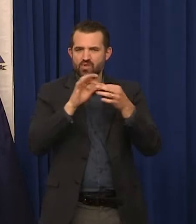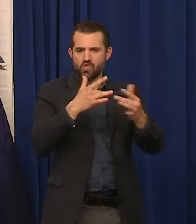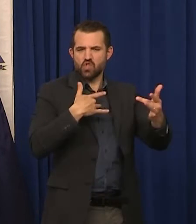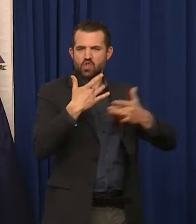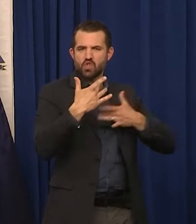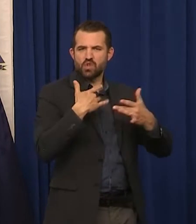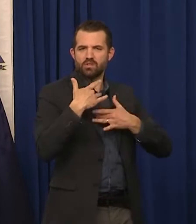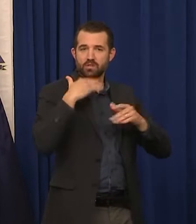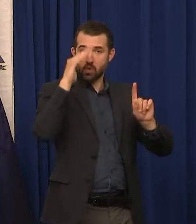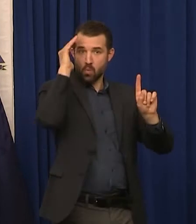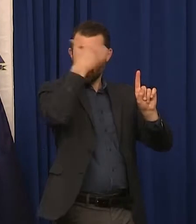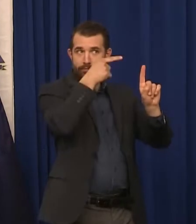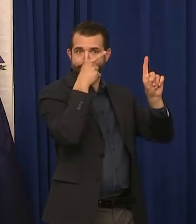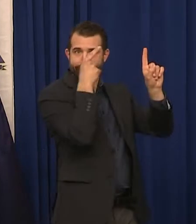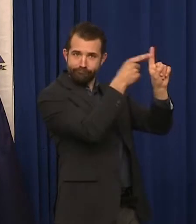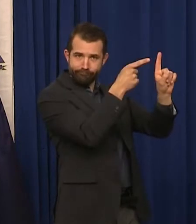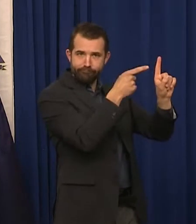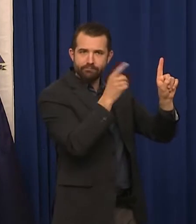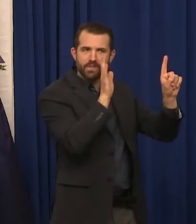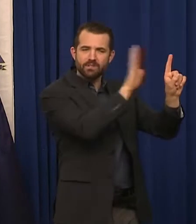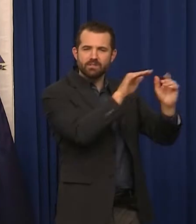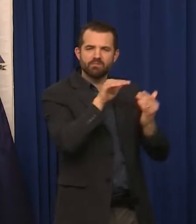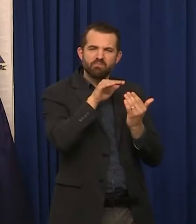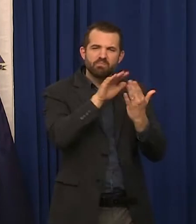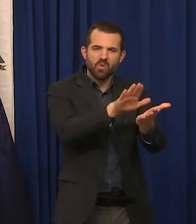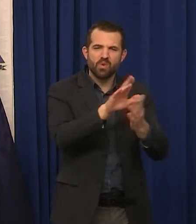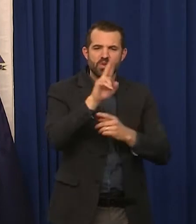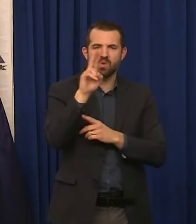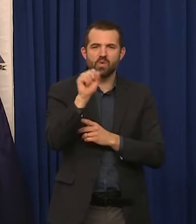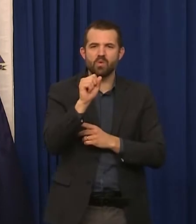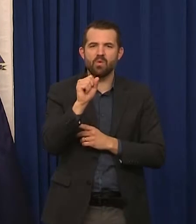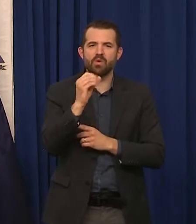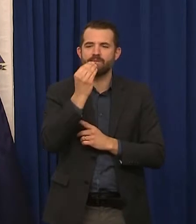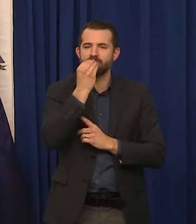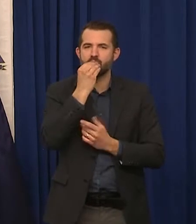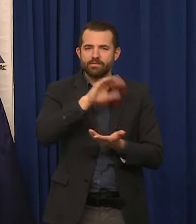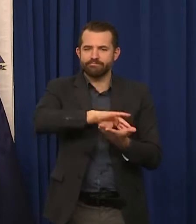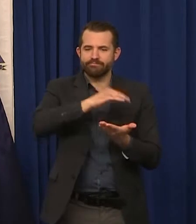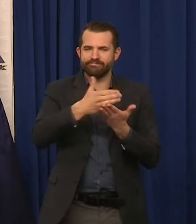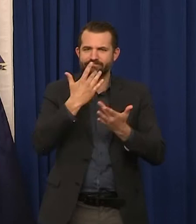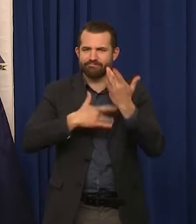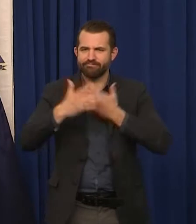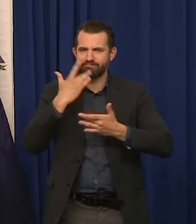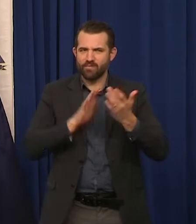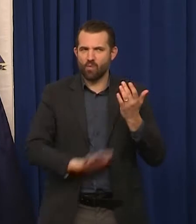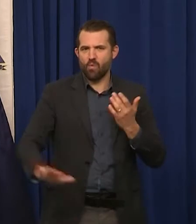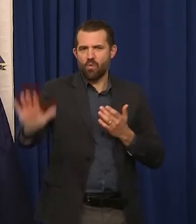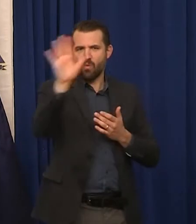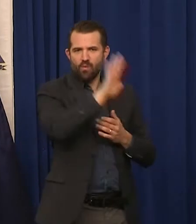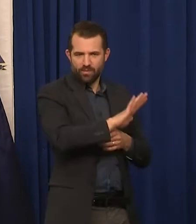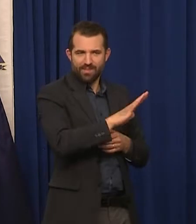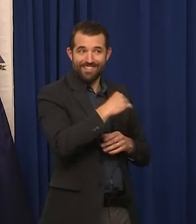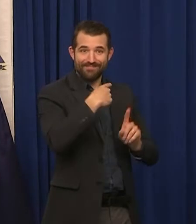supply and concerns about workers not receiving adequate PPE and testing at places like